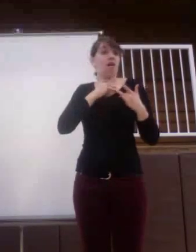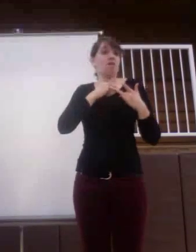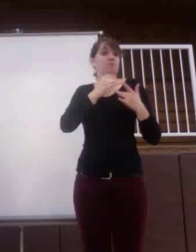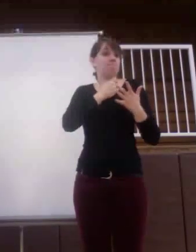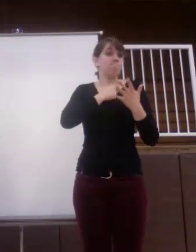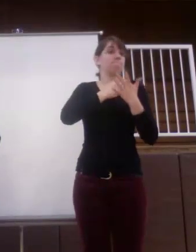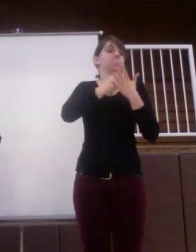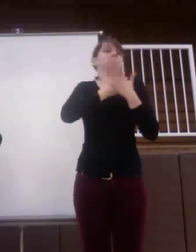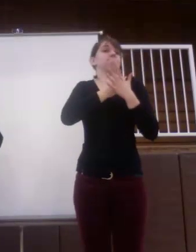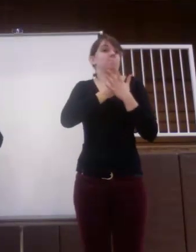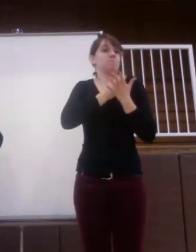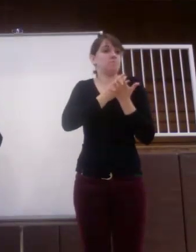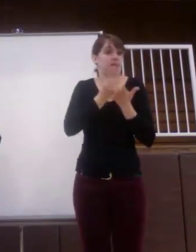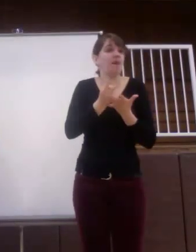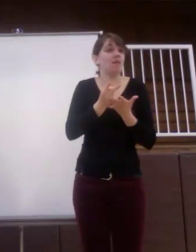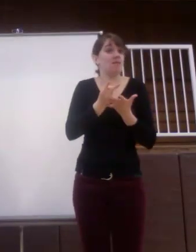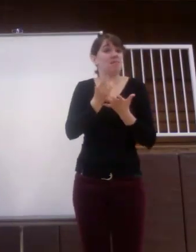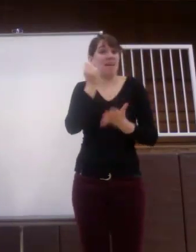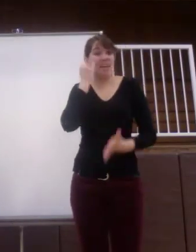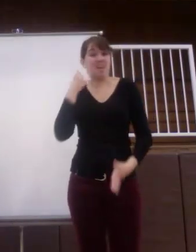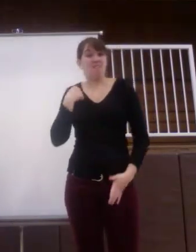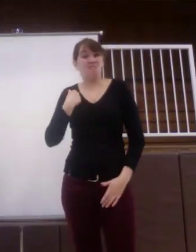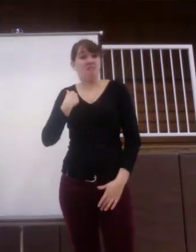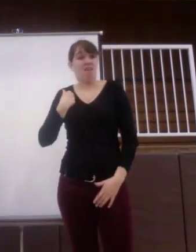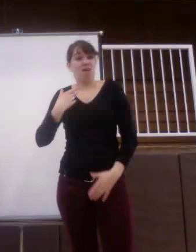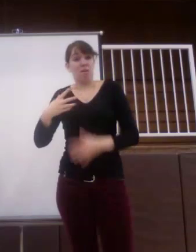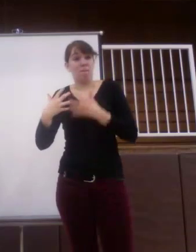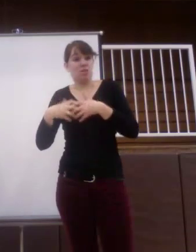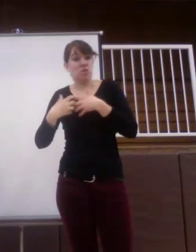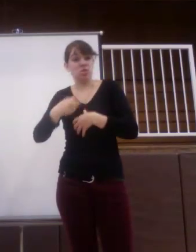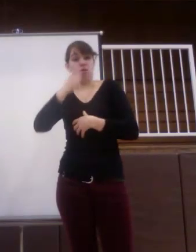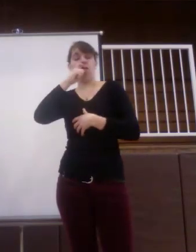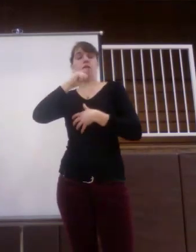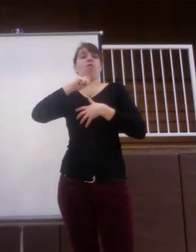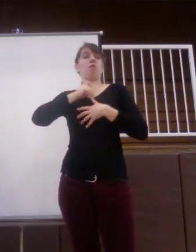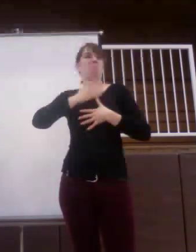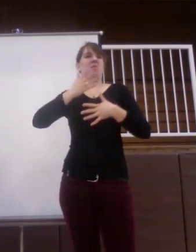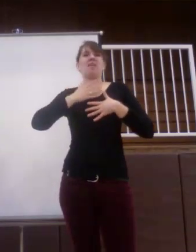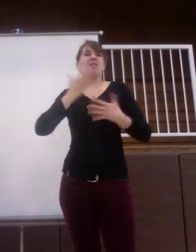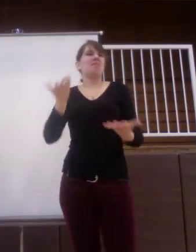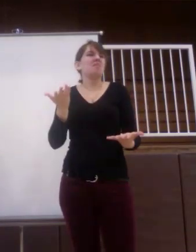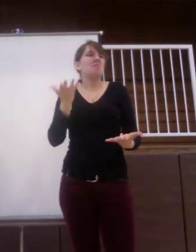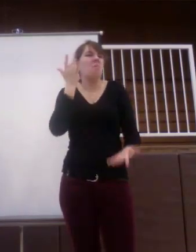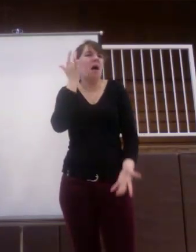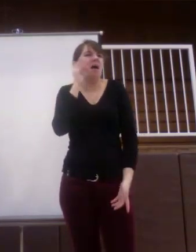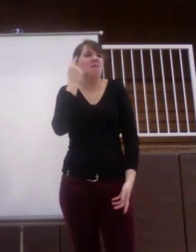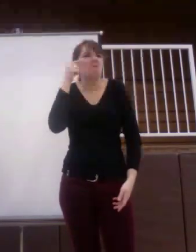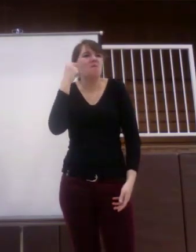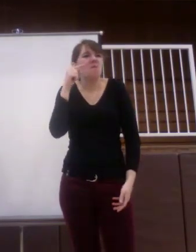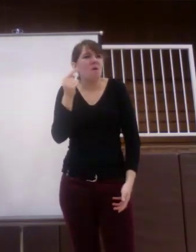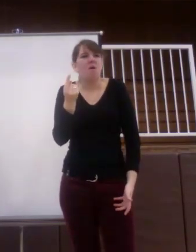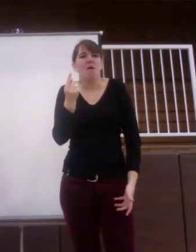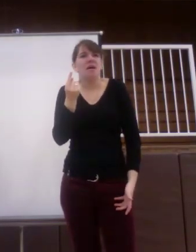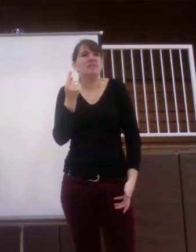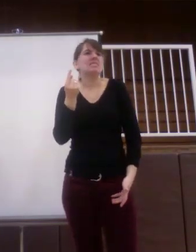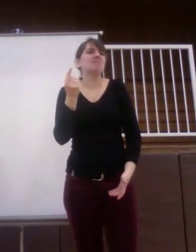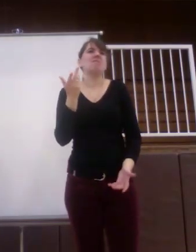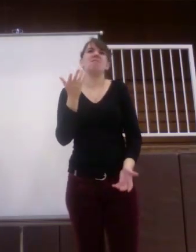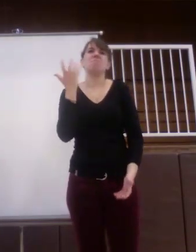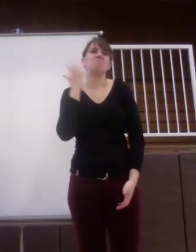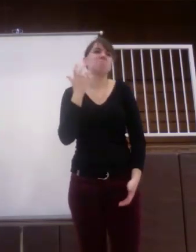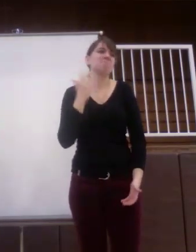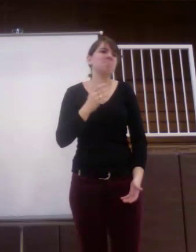be extraordinary. It's burdensome and does not provide any hope of, prolonged